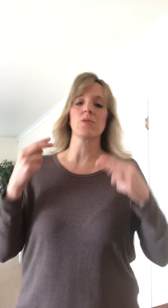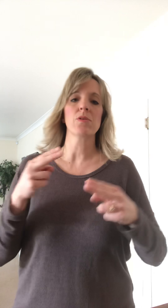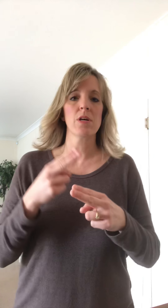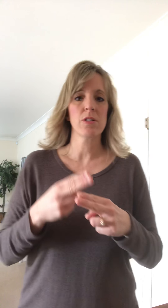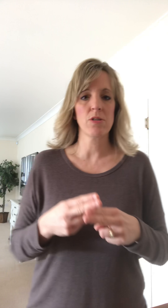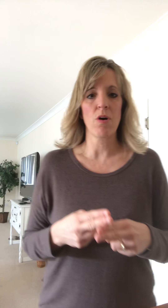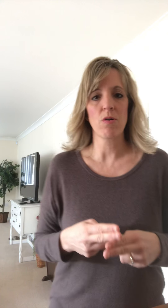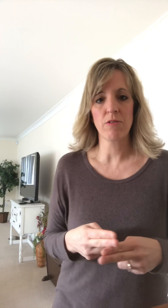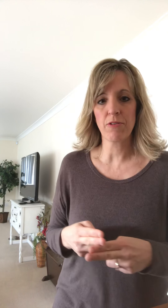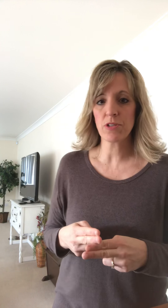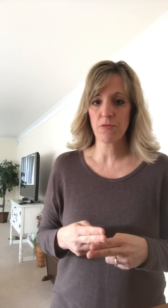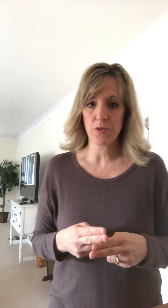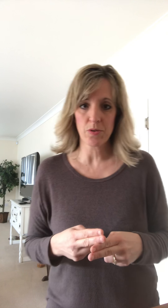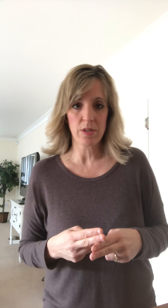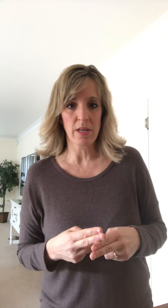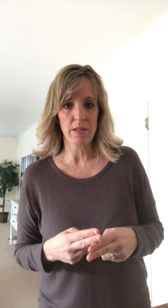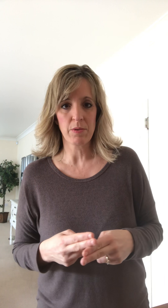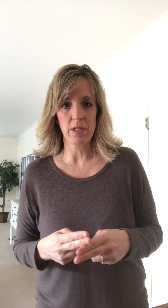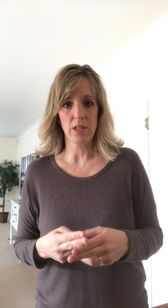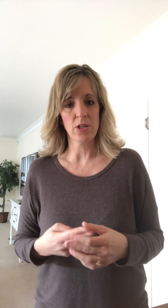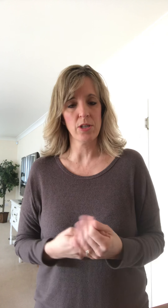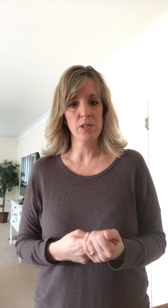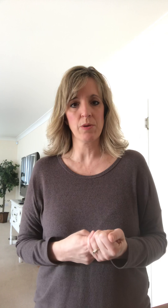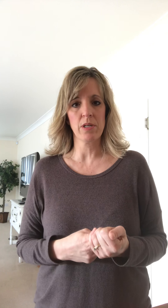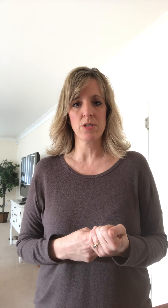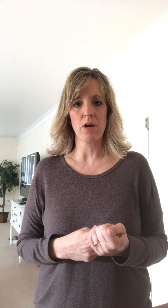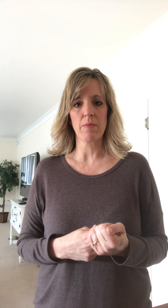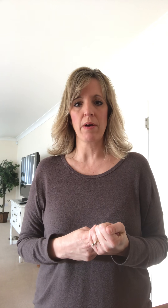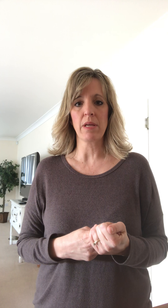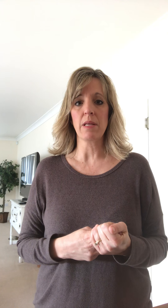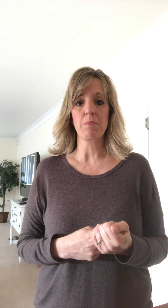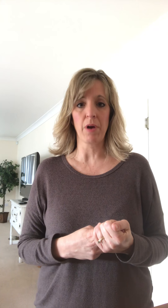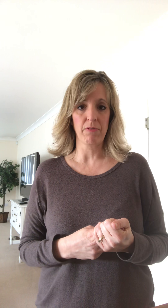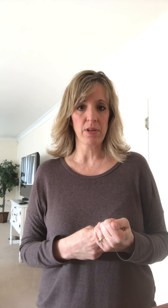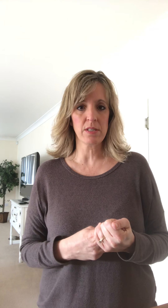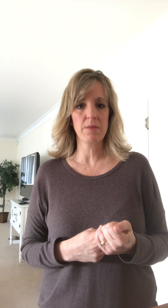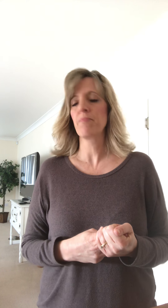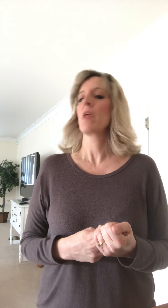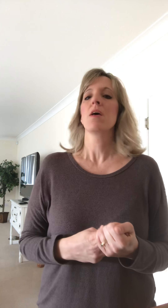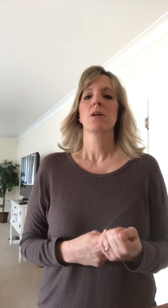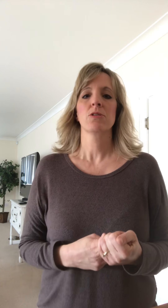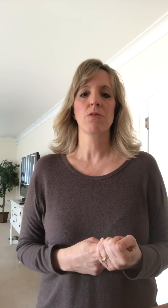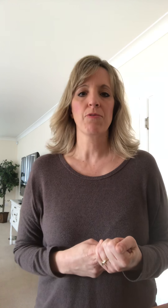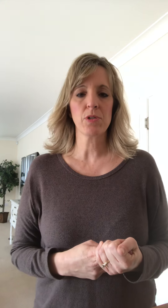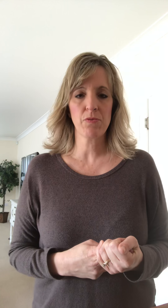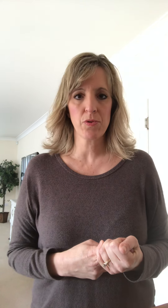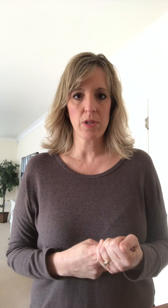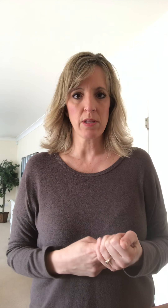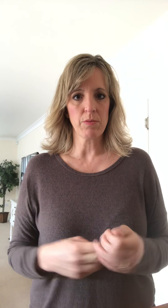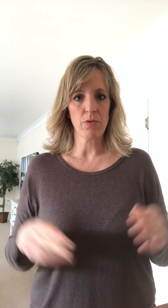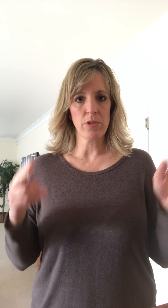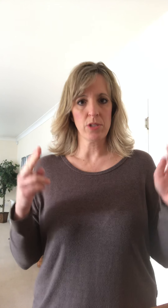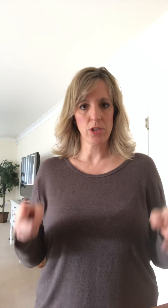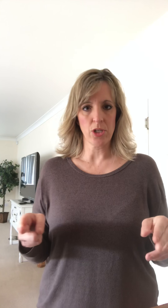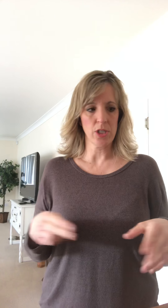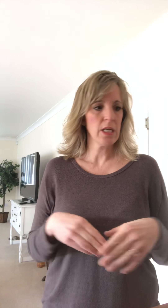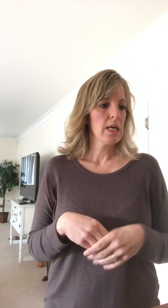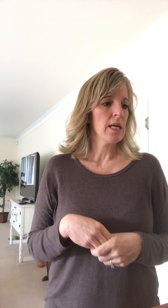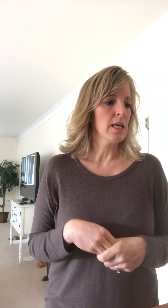food. So the first food thing that we're going to learn, so we're going to talk about eating breakfast. So the first food thing that we're going to learn